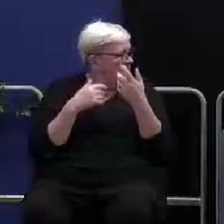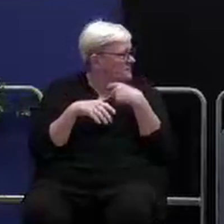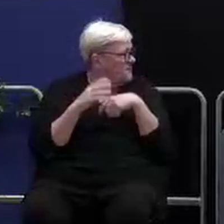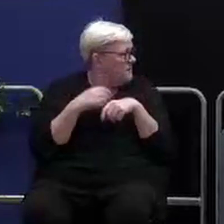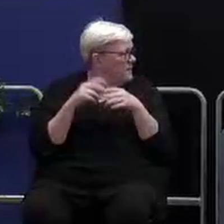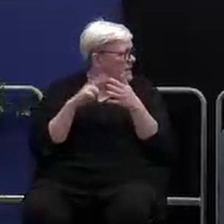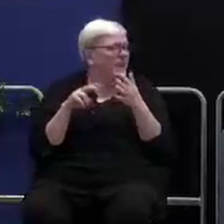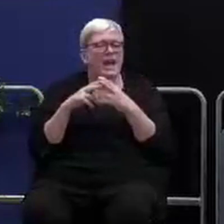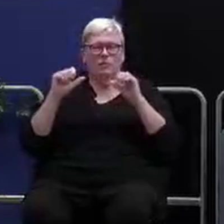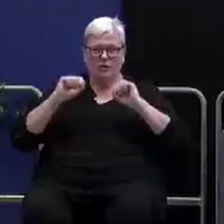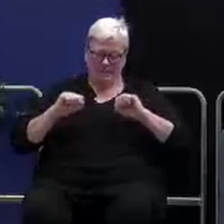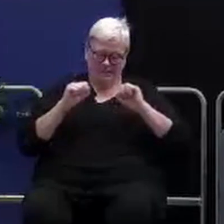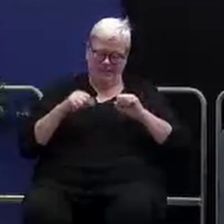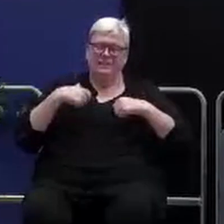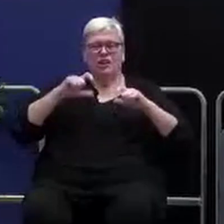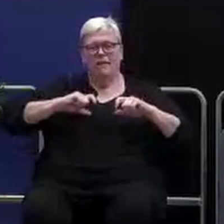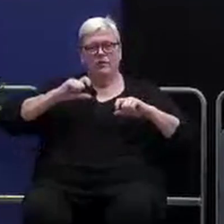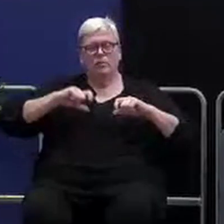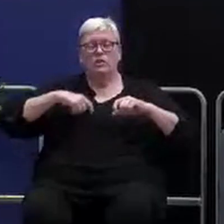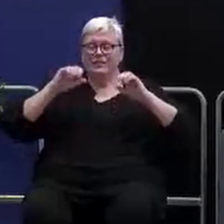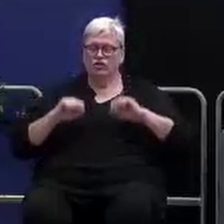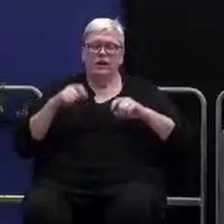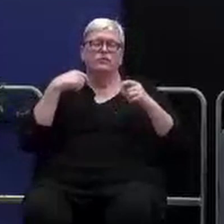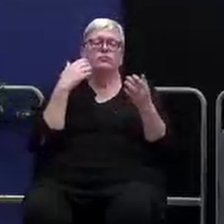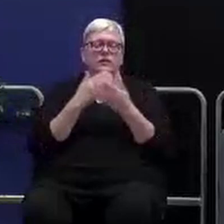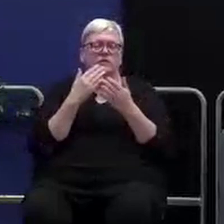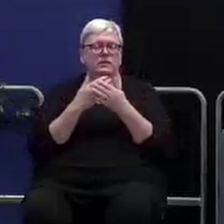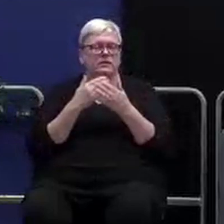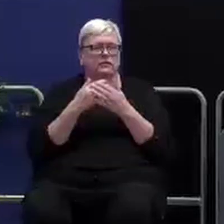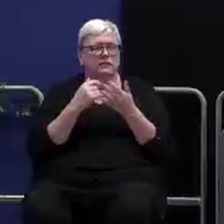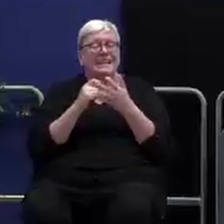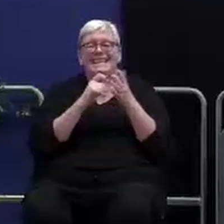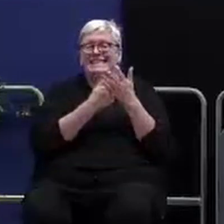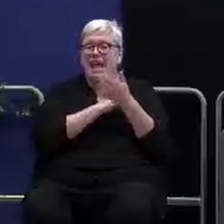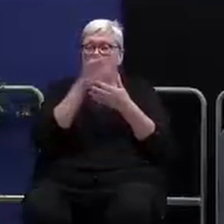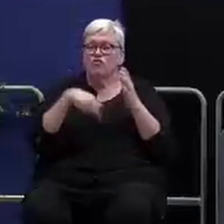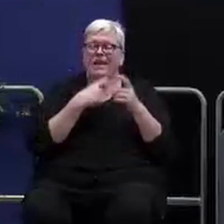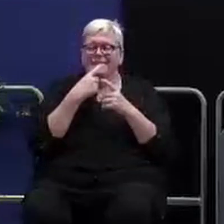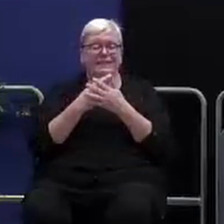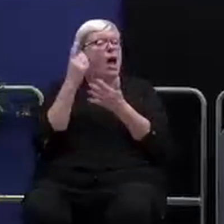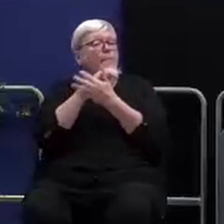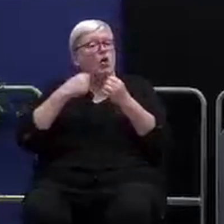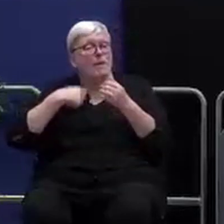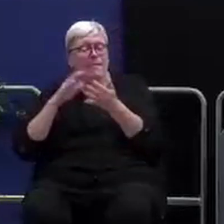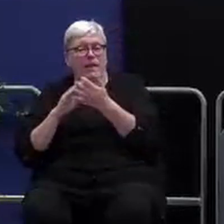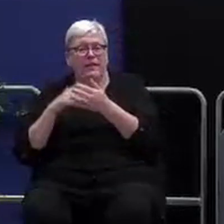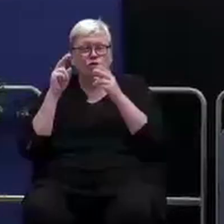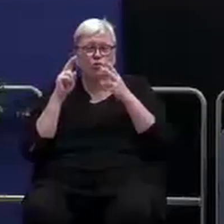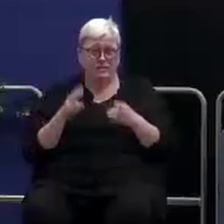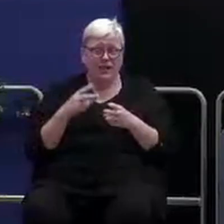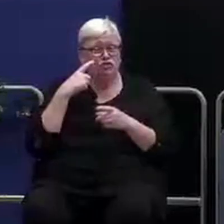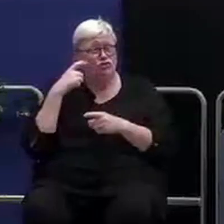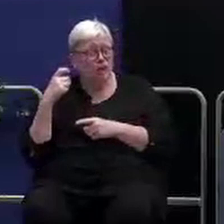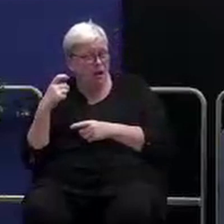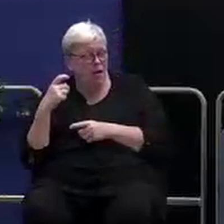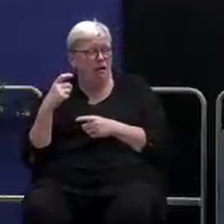it's comfortable in this chair. But this is, as Sarah said, a book about my mother, who died fairly young,